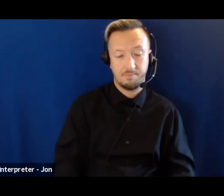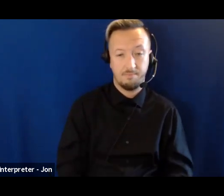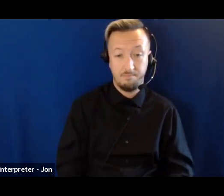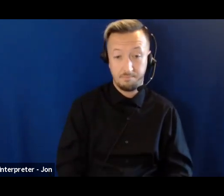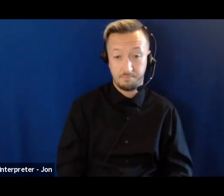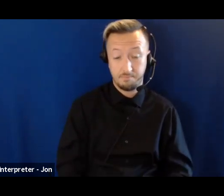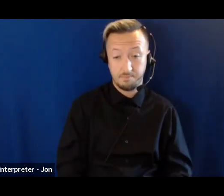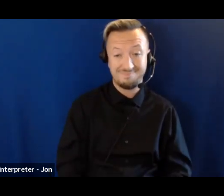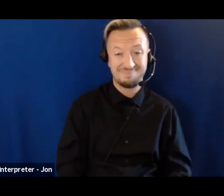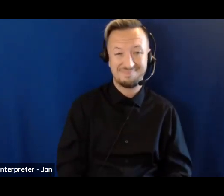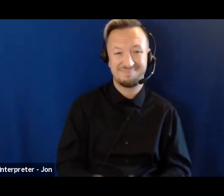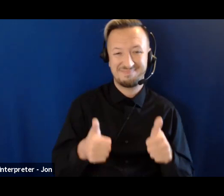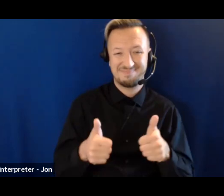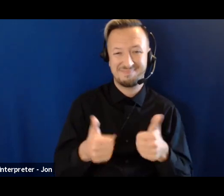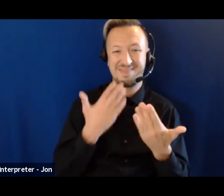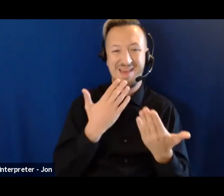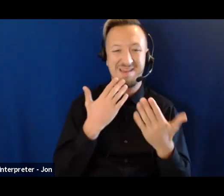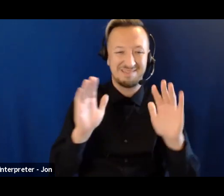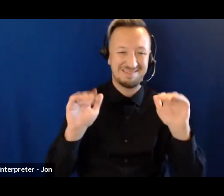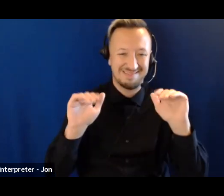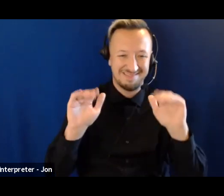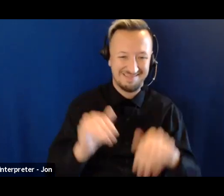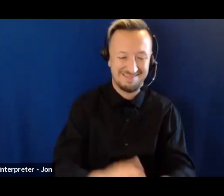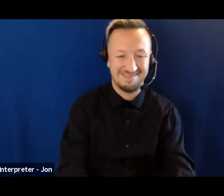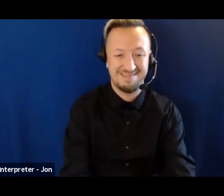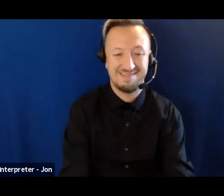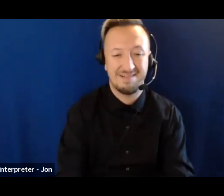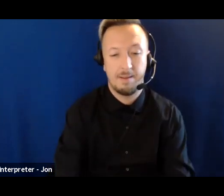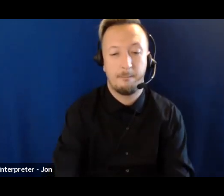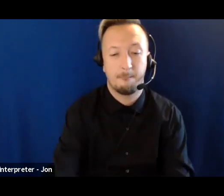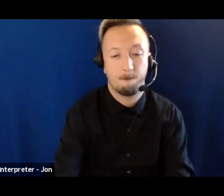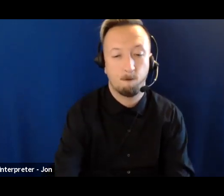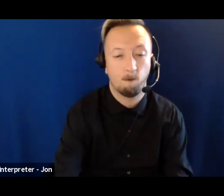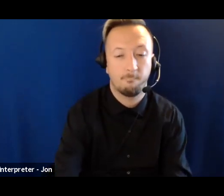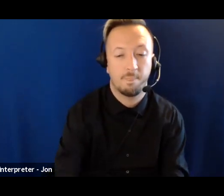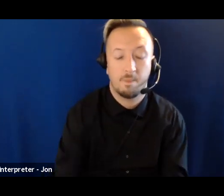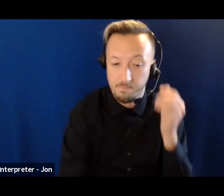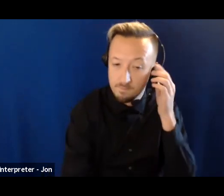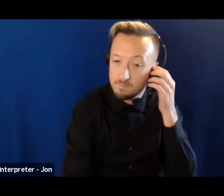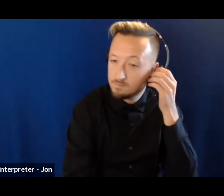All right, thank you guys. Thank you.